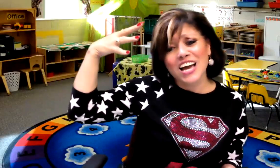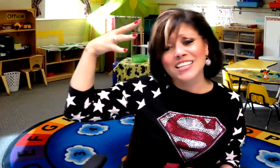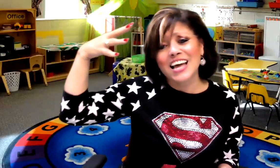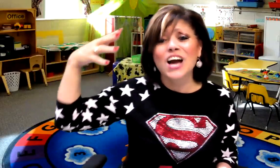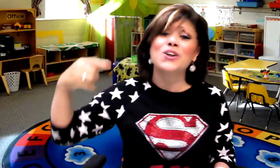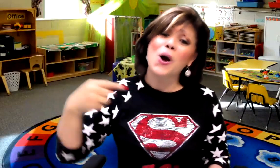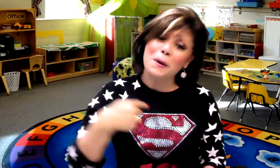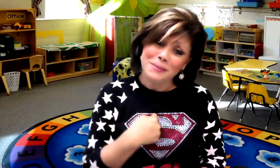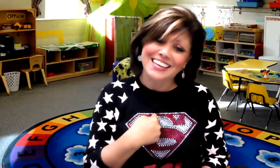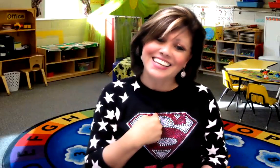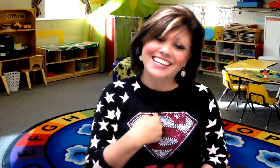shine down on me.